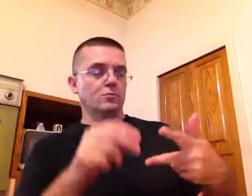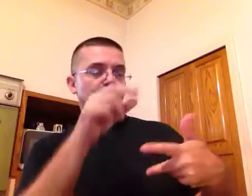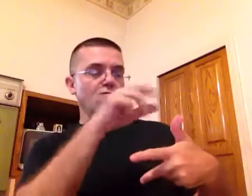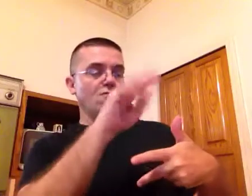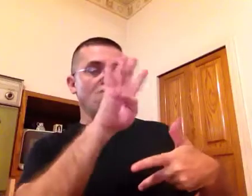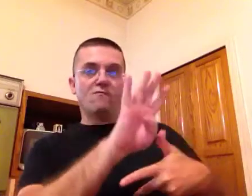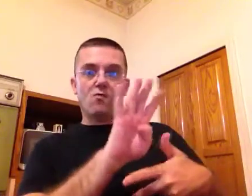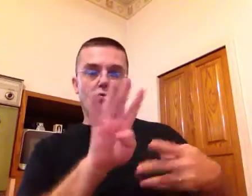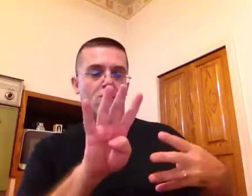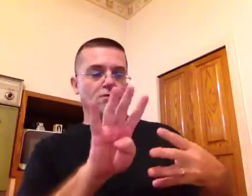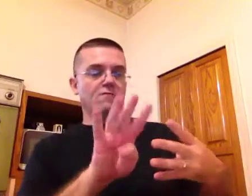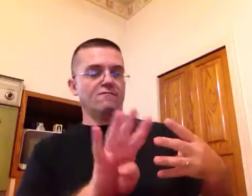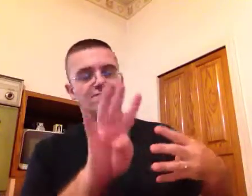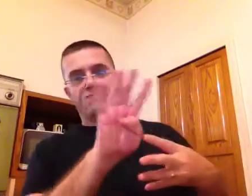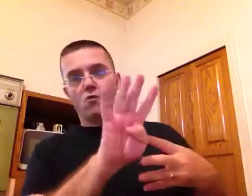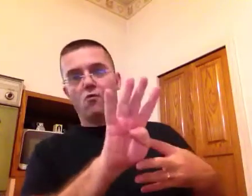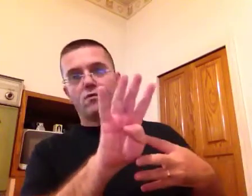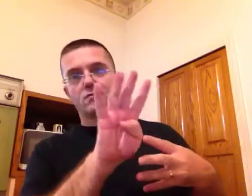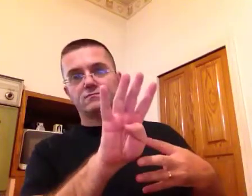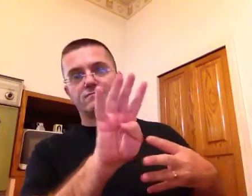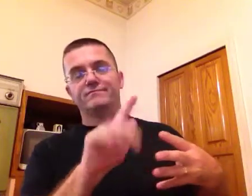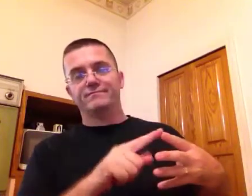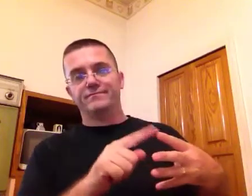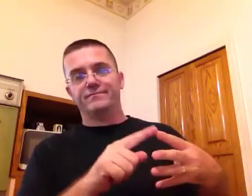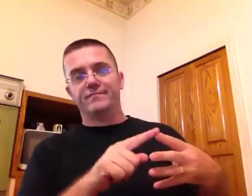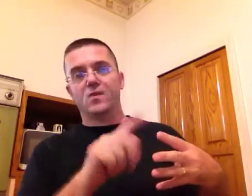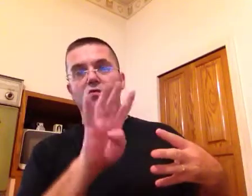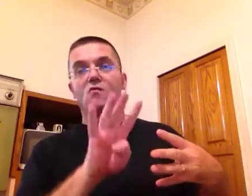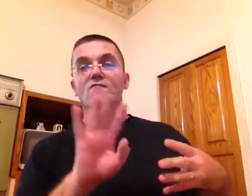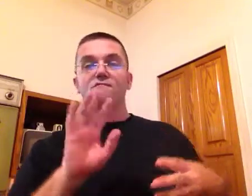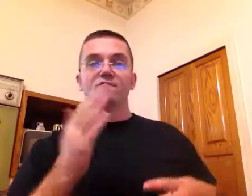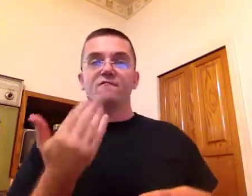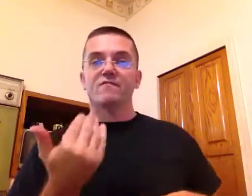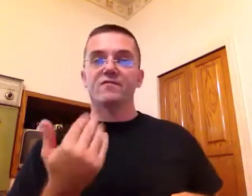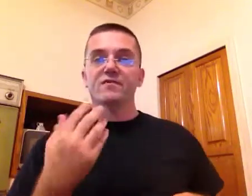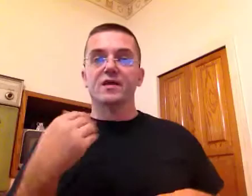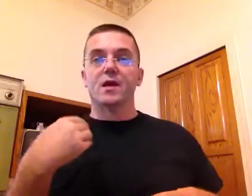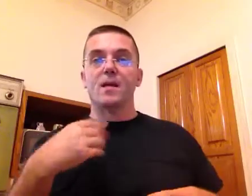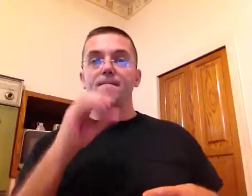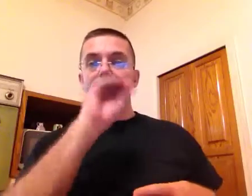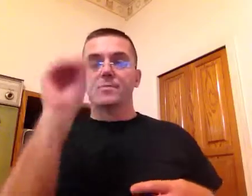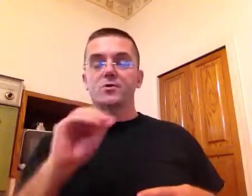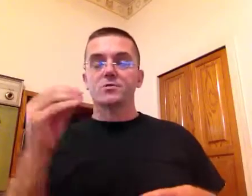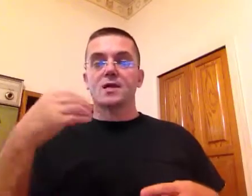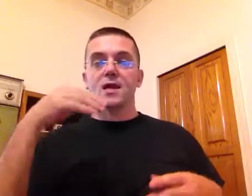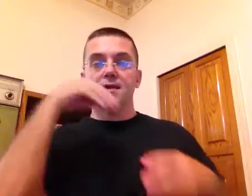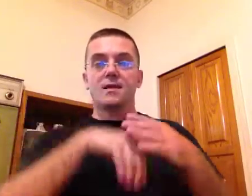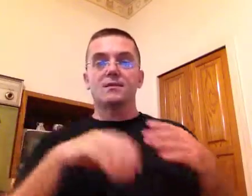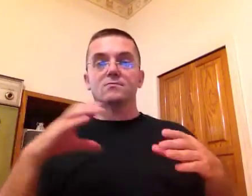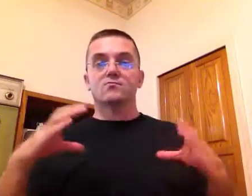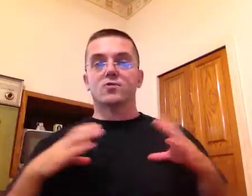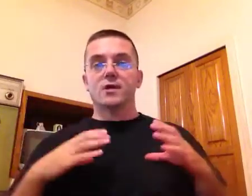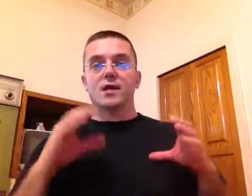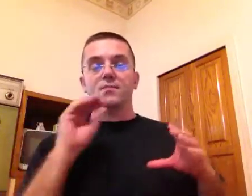is retirement. We do 15% into retirement. You can do that. That's $500 a month. You can do